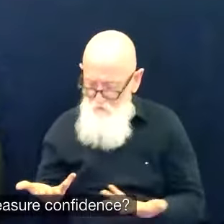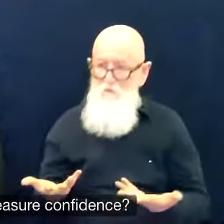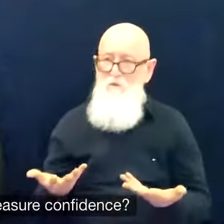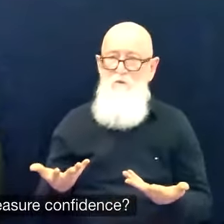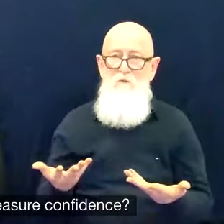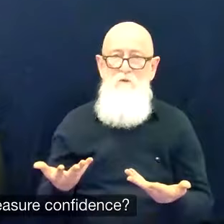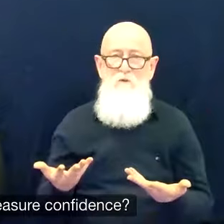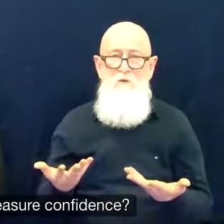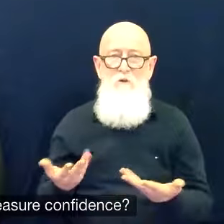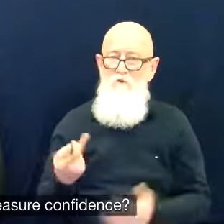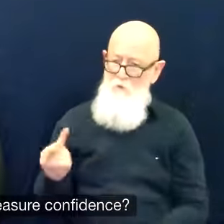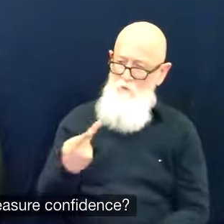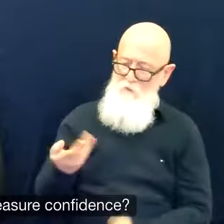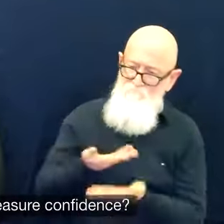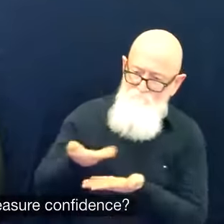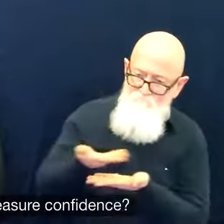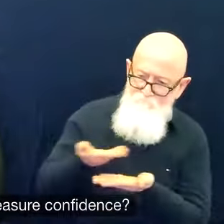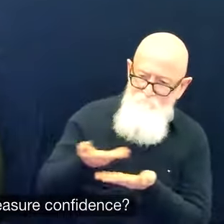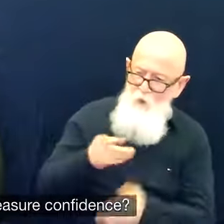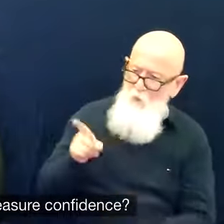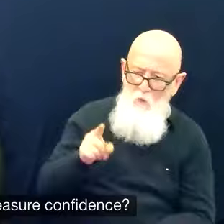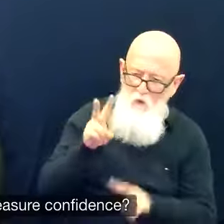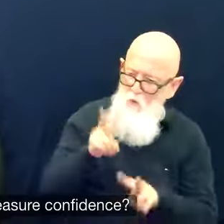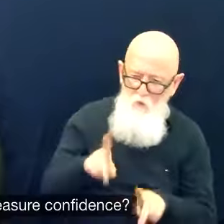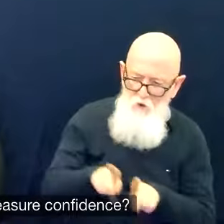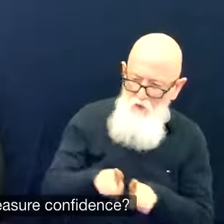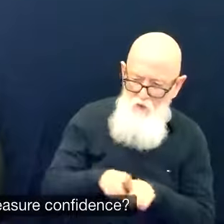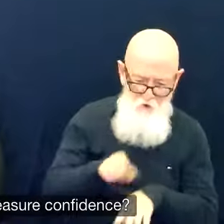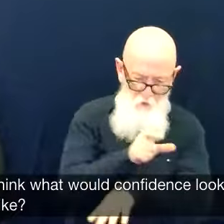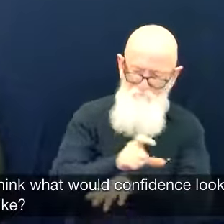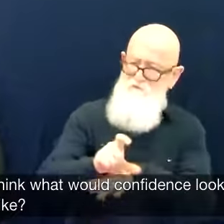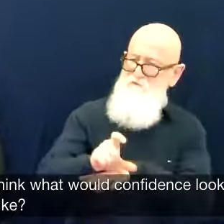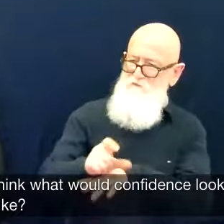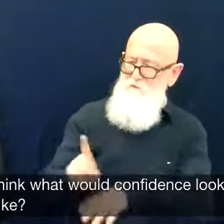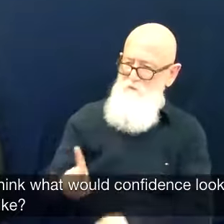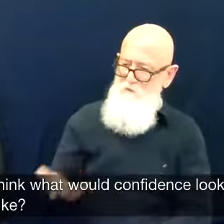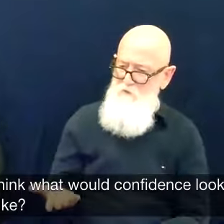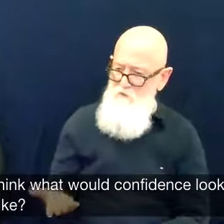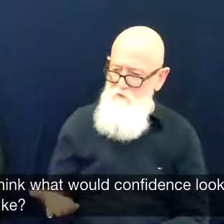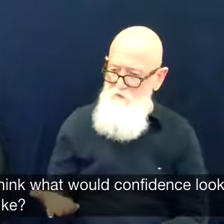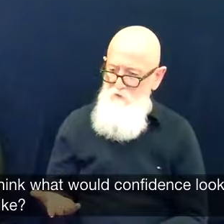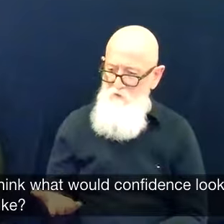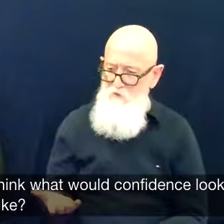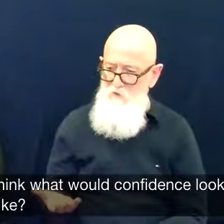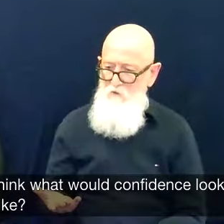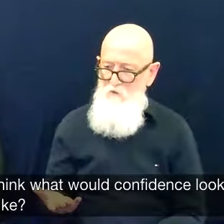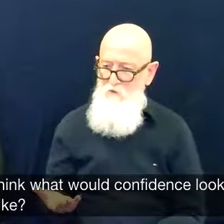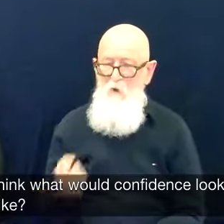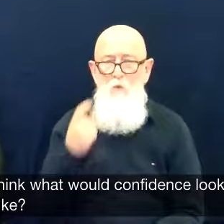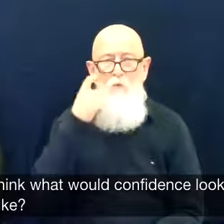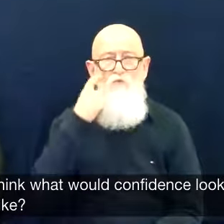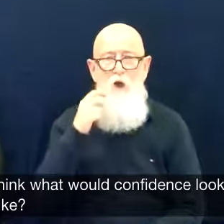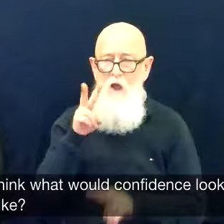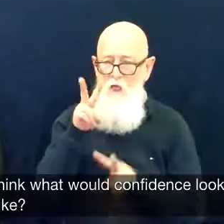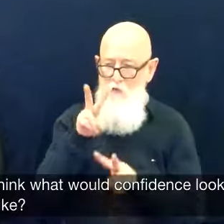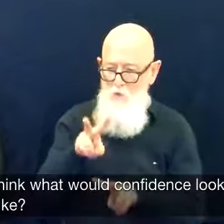think, well, what would confidence look like? And let's look at the exact client